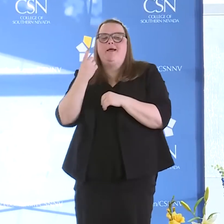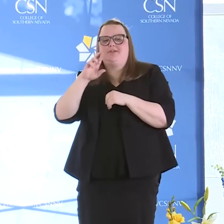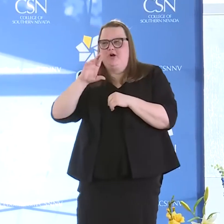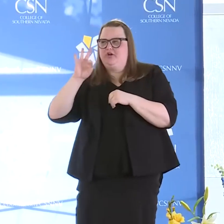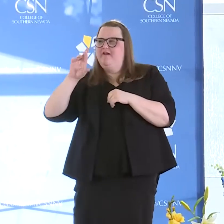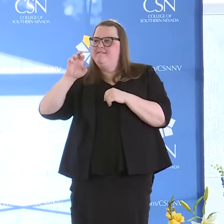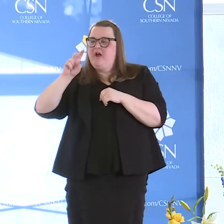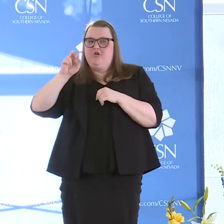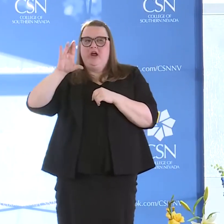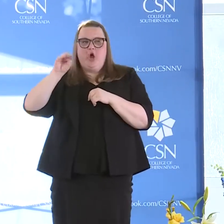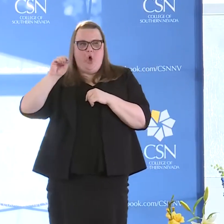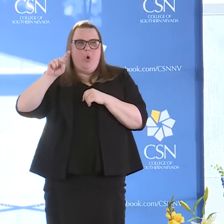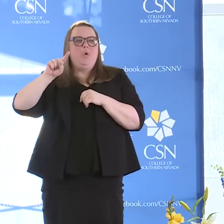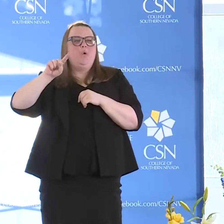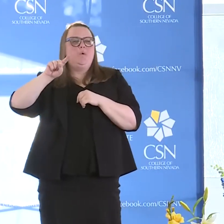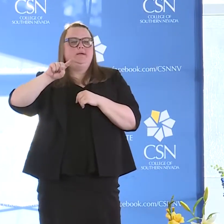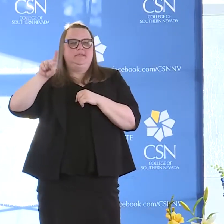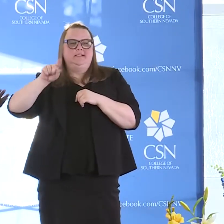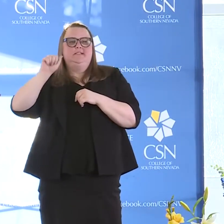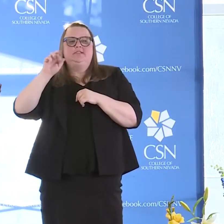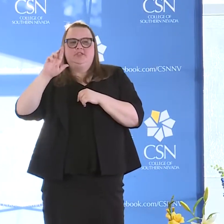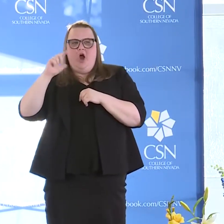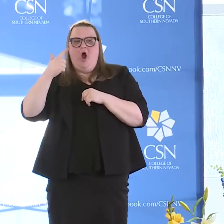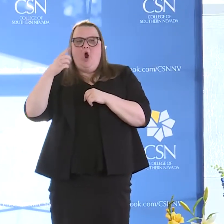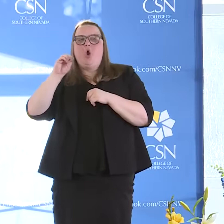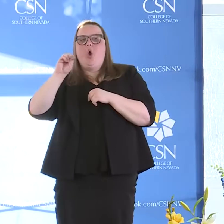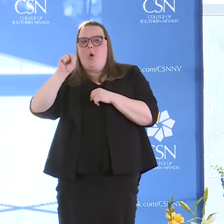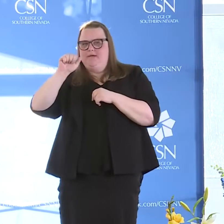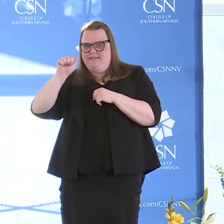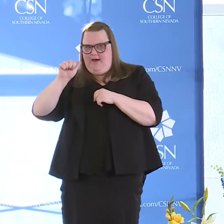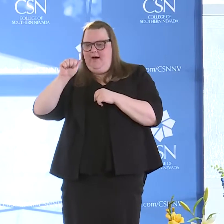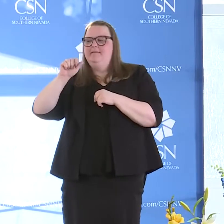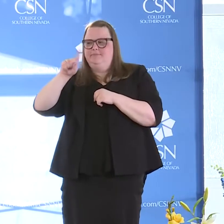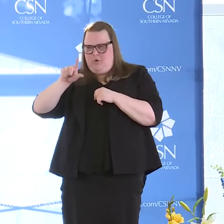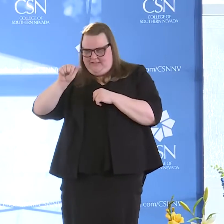Zaragoza, President of the College of Nevada. Go on up.